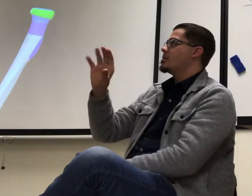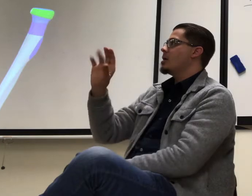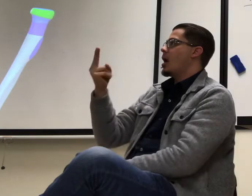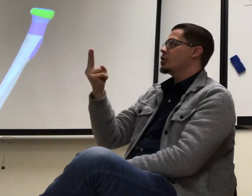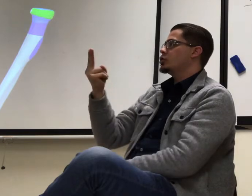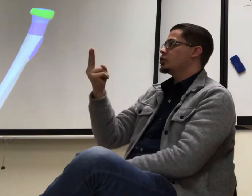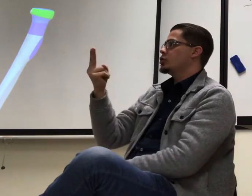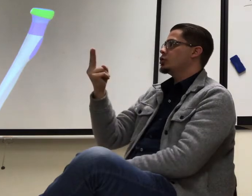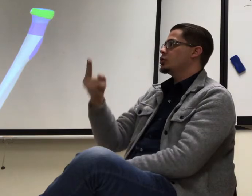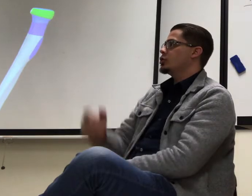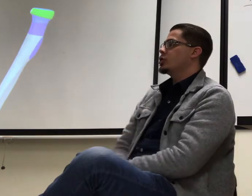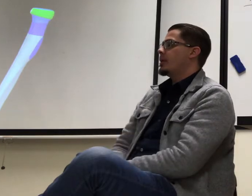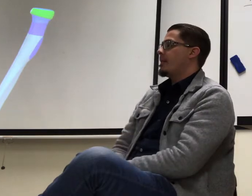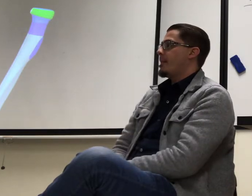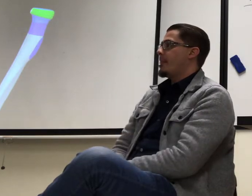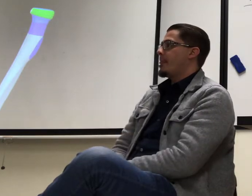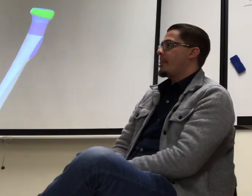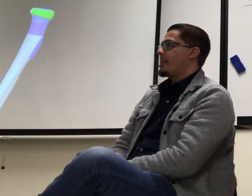Quote unquote,